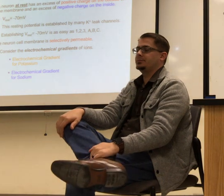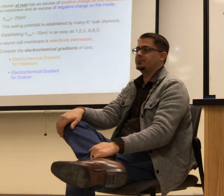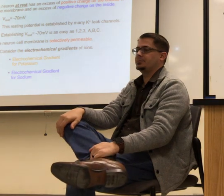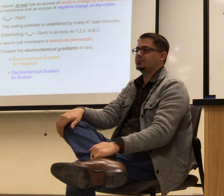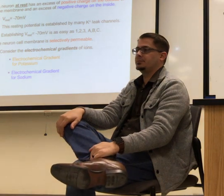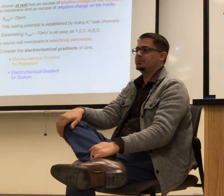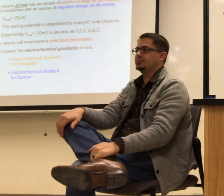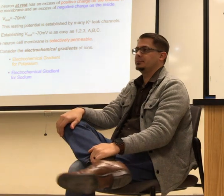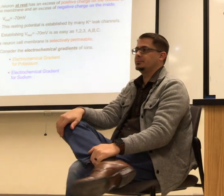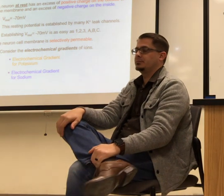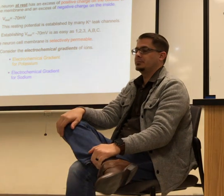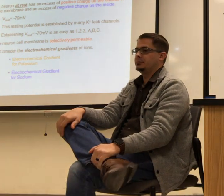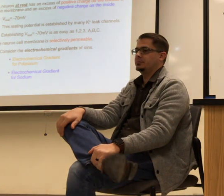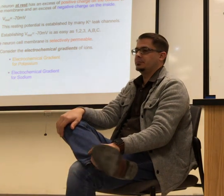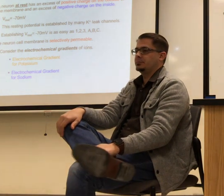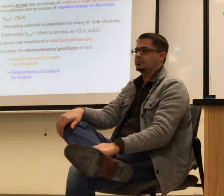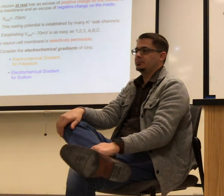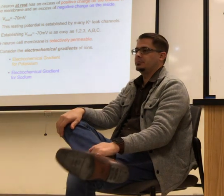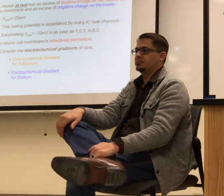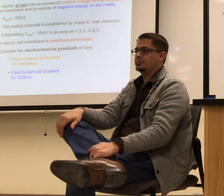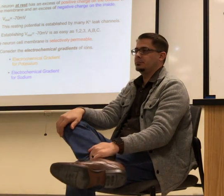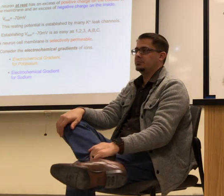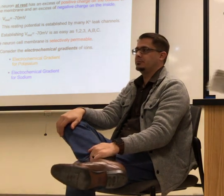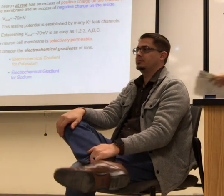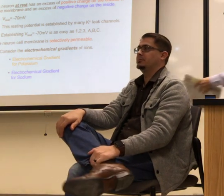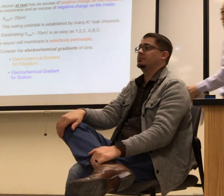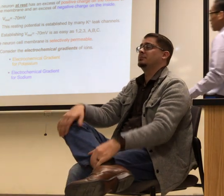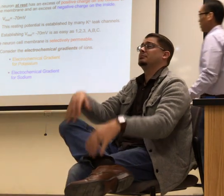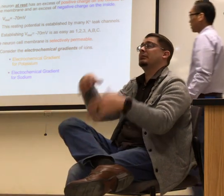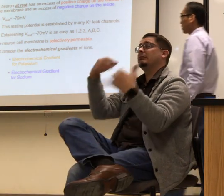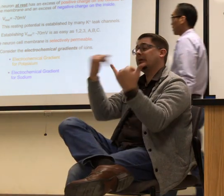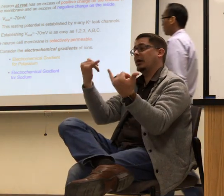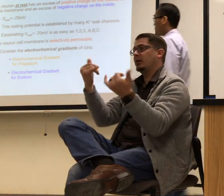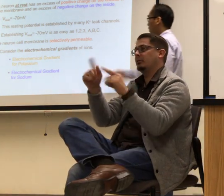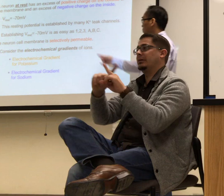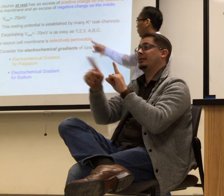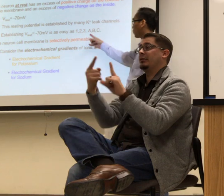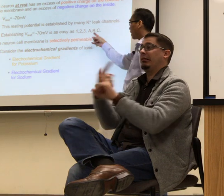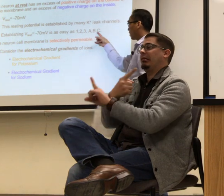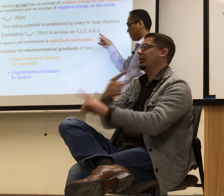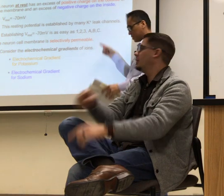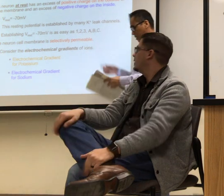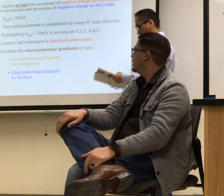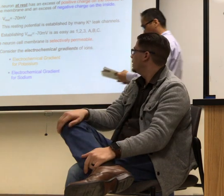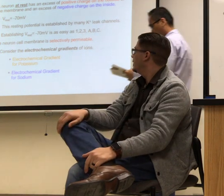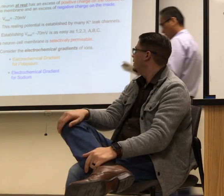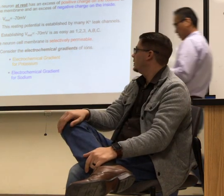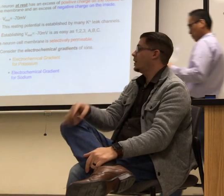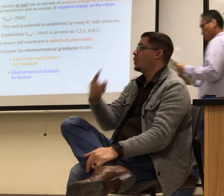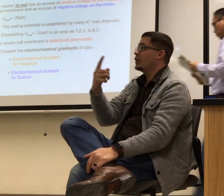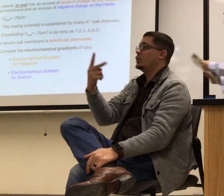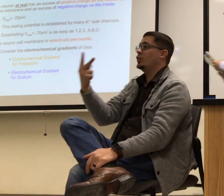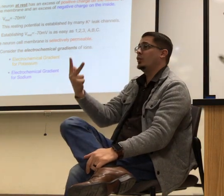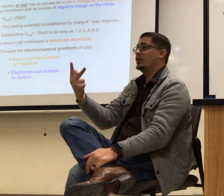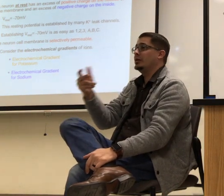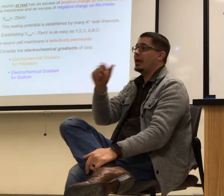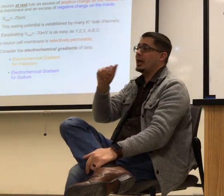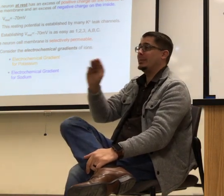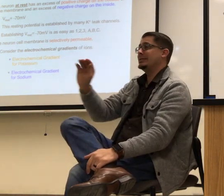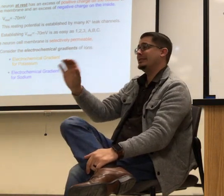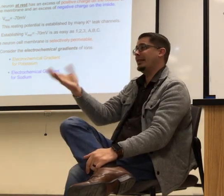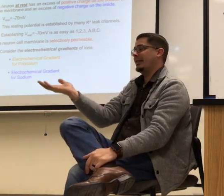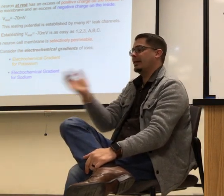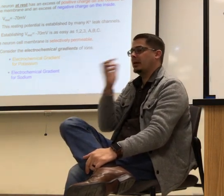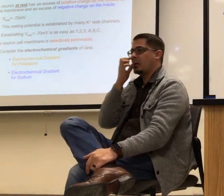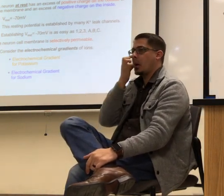However, this is kind of where I have to kind of do this reasoning, the 1, 2, 3 ABC thing.